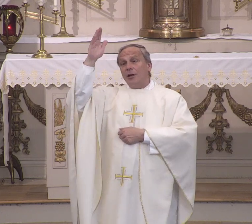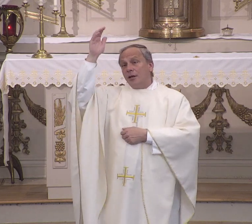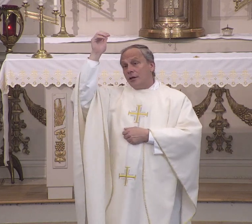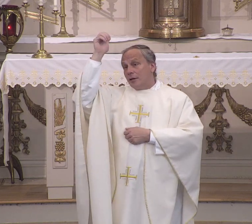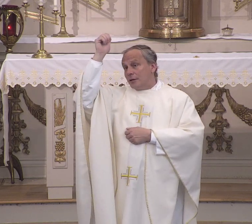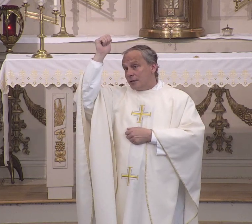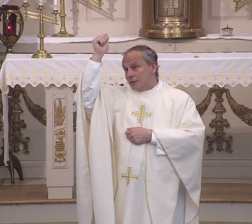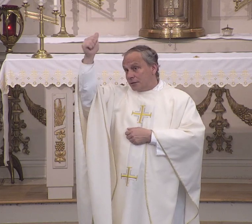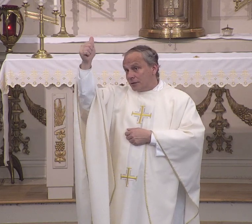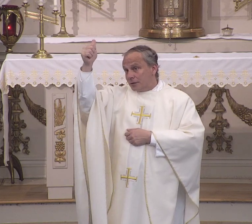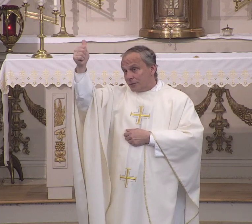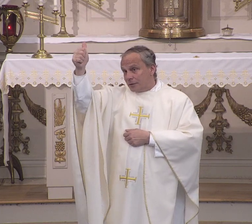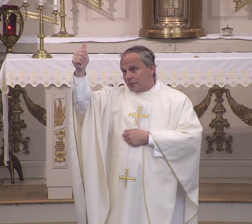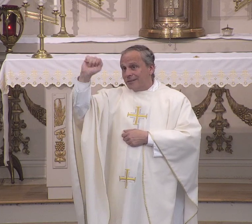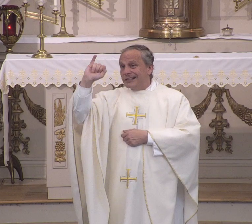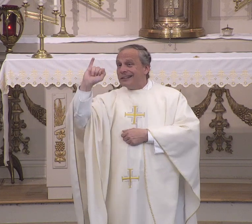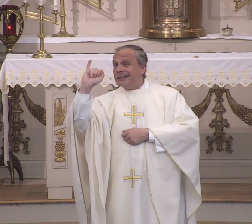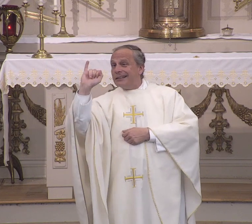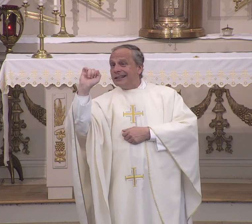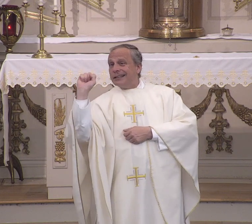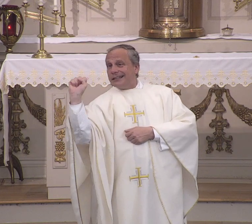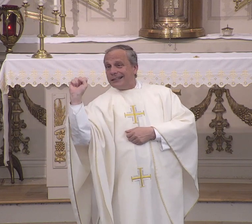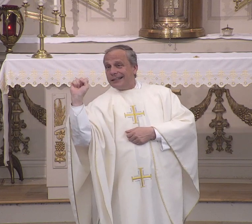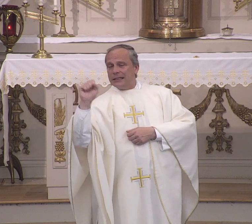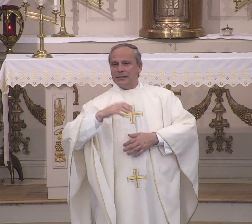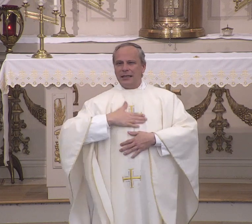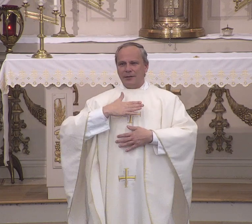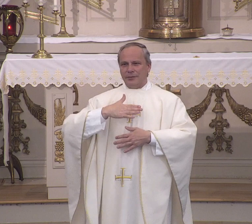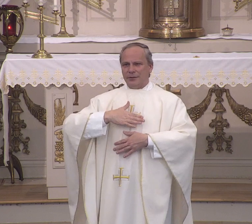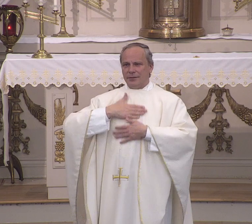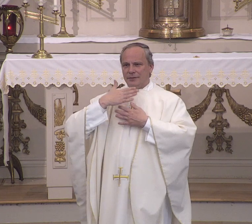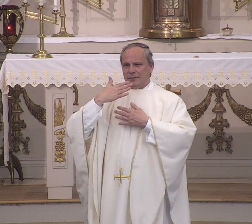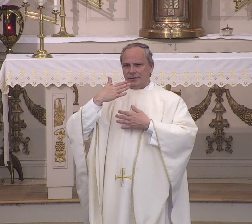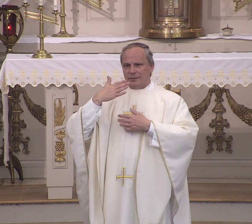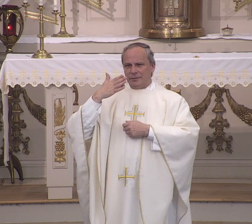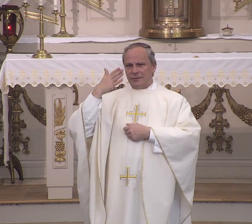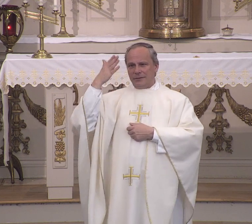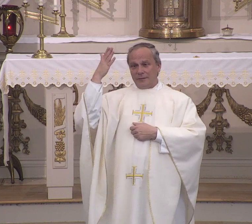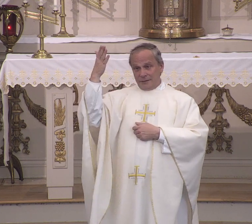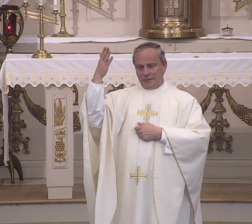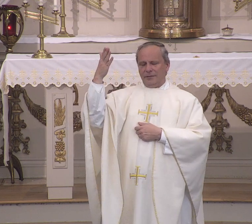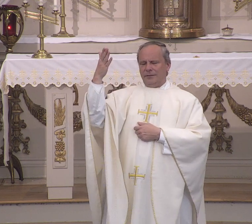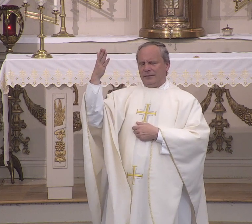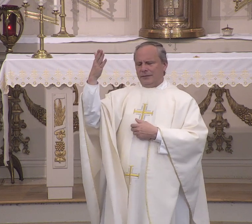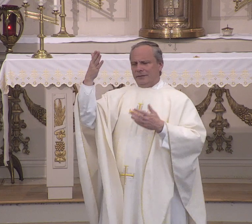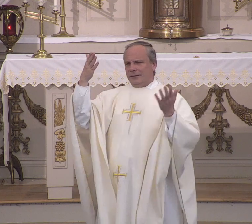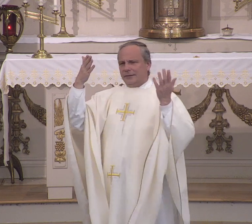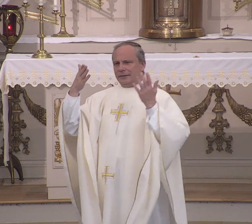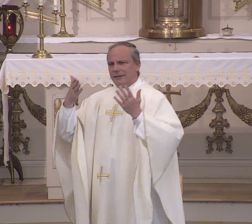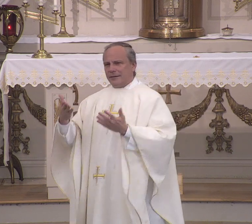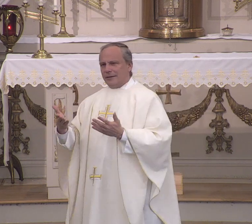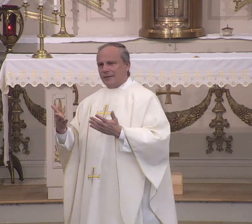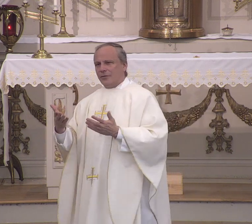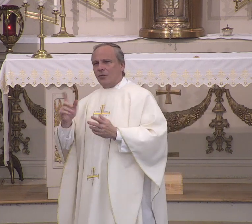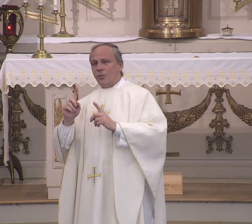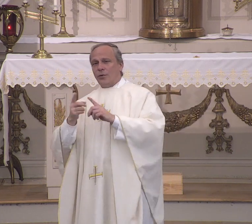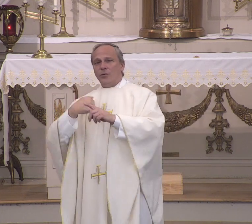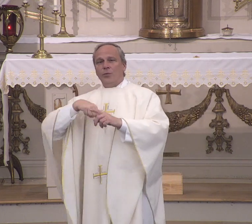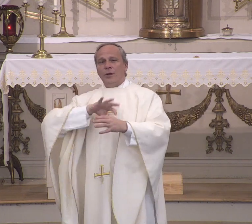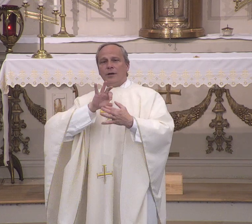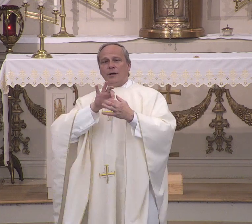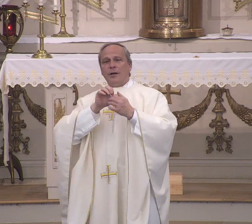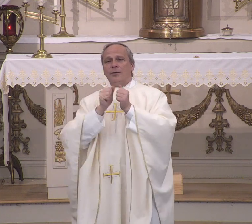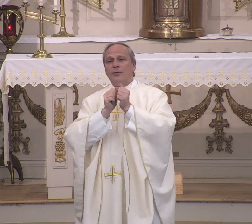And he wants us to have the fullness of joy, because God is joy, God is